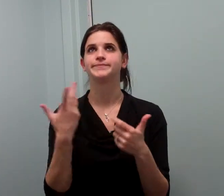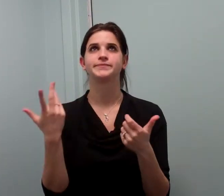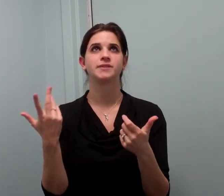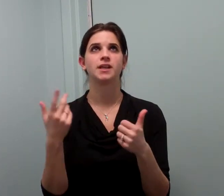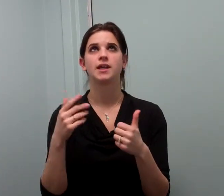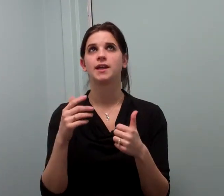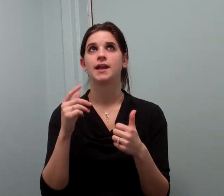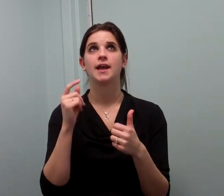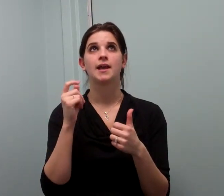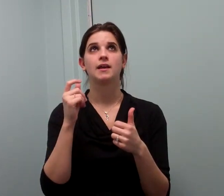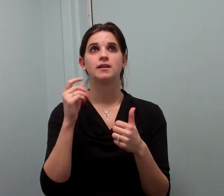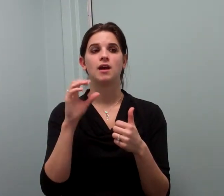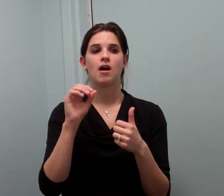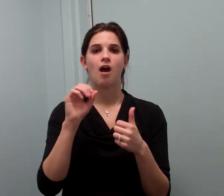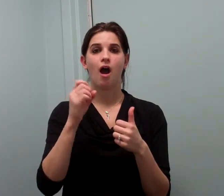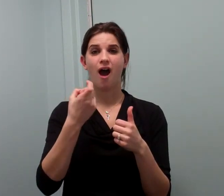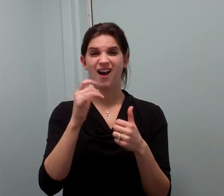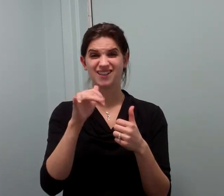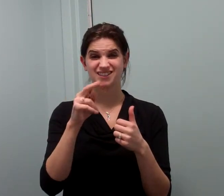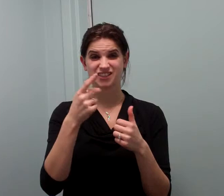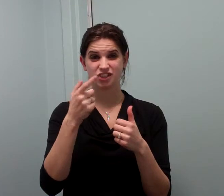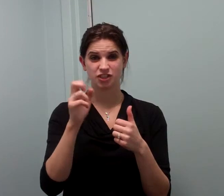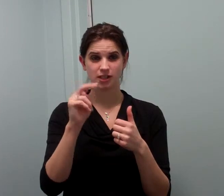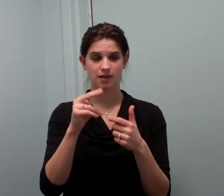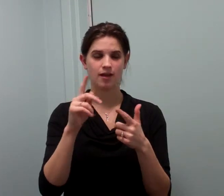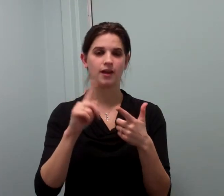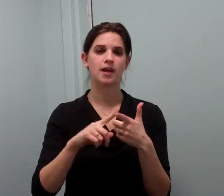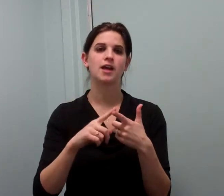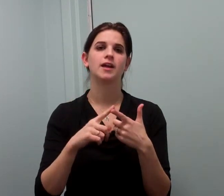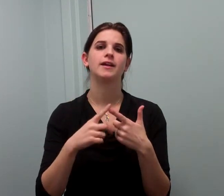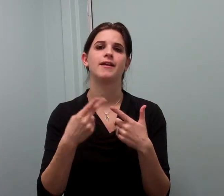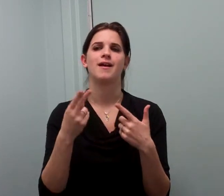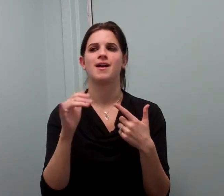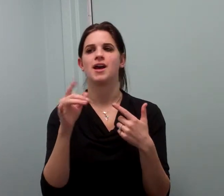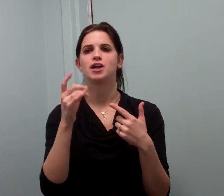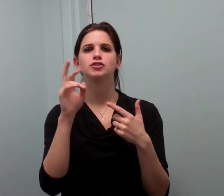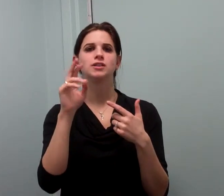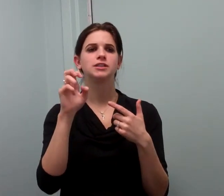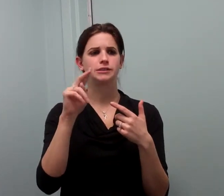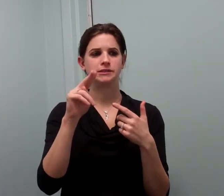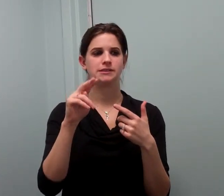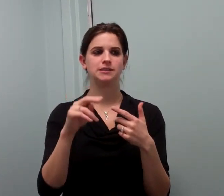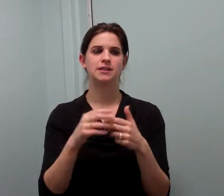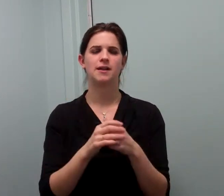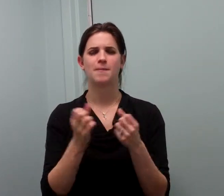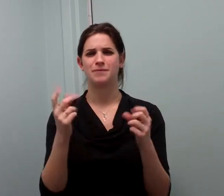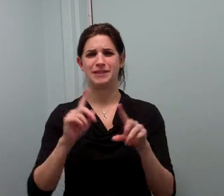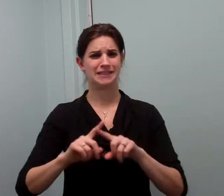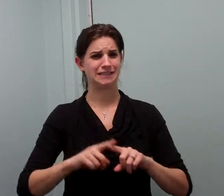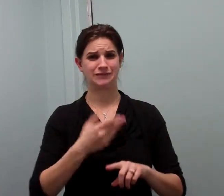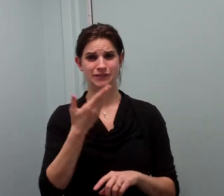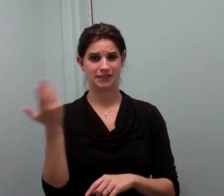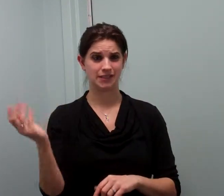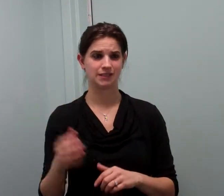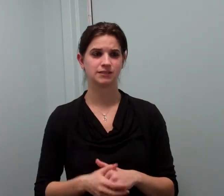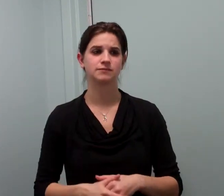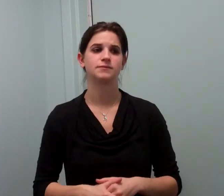There are many gases you can put in. What you have to know is about the particles in the air, or the molecules in the